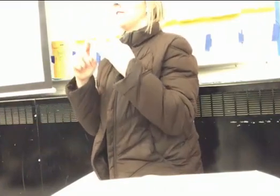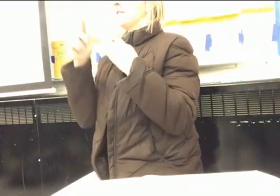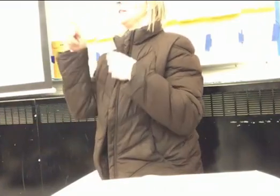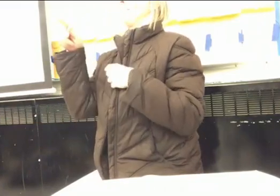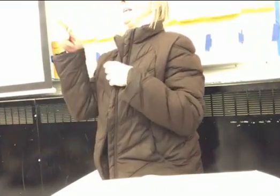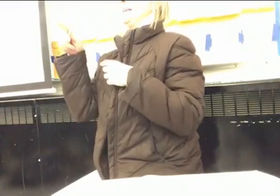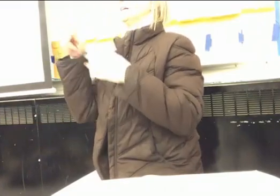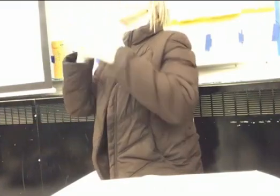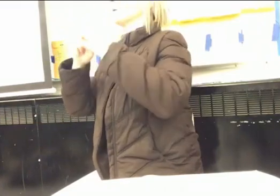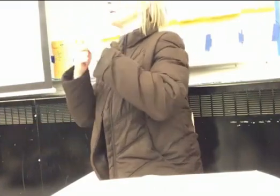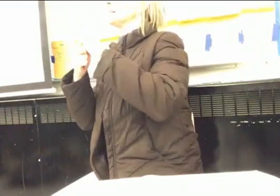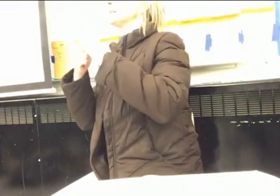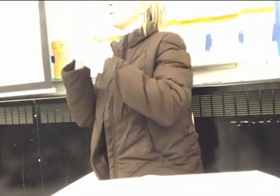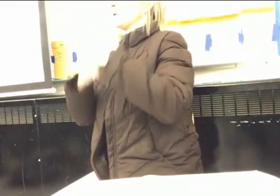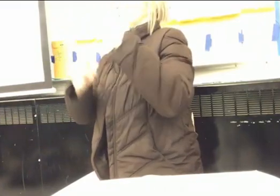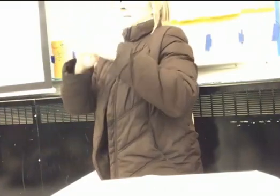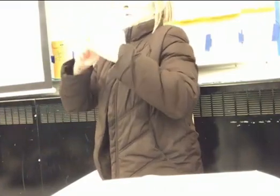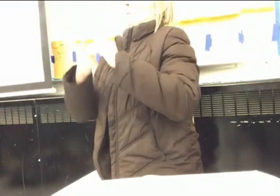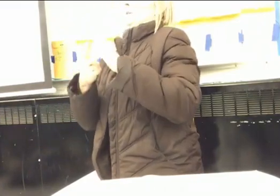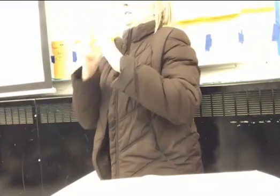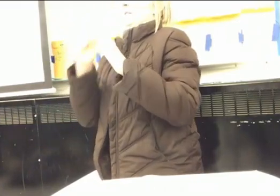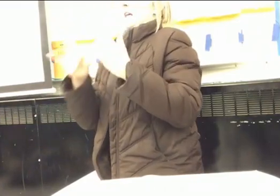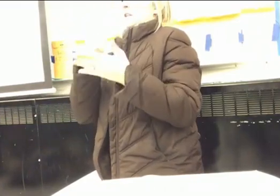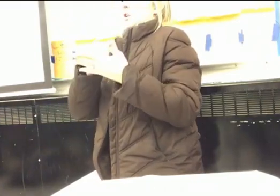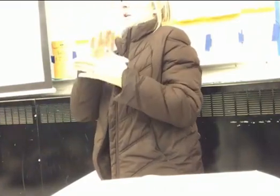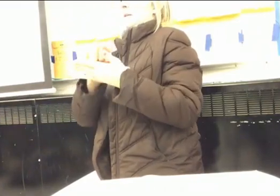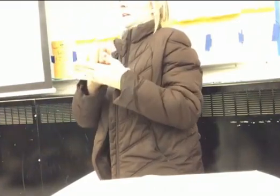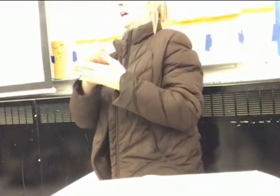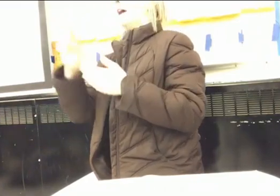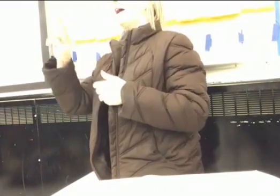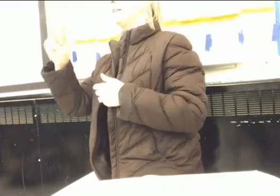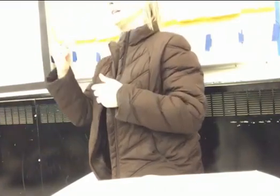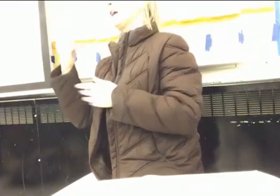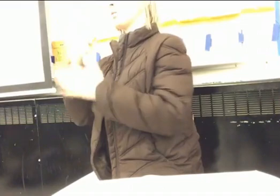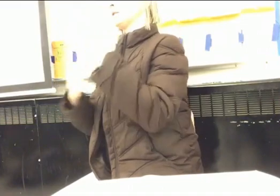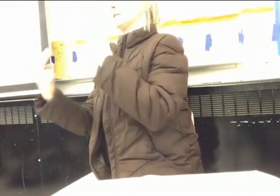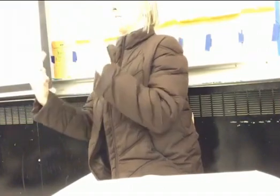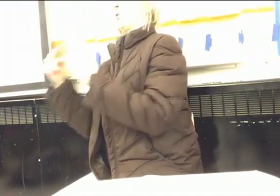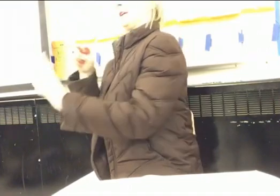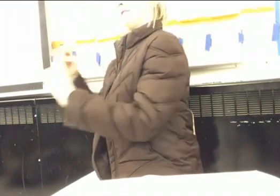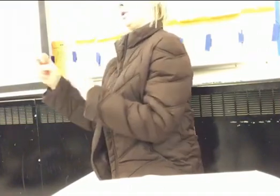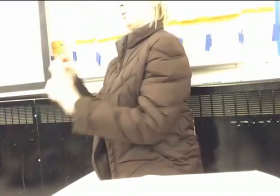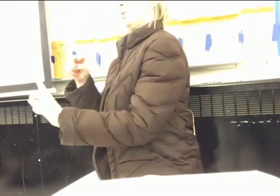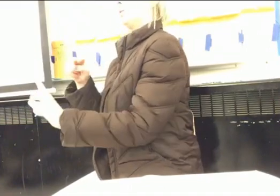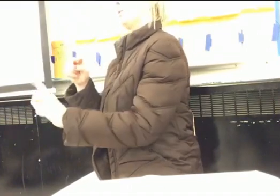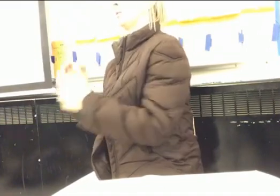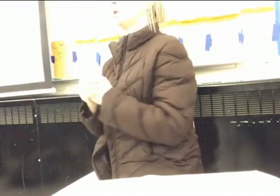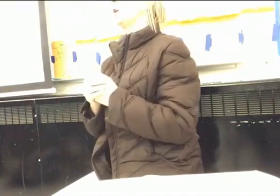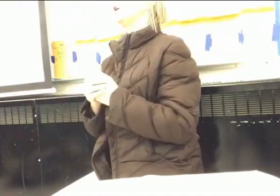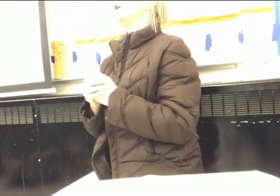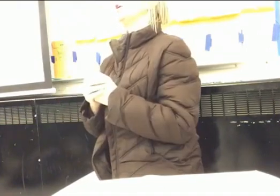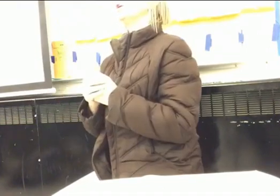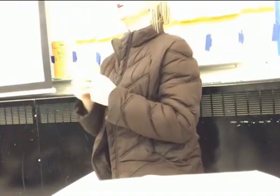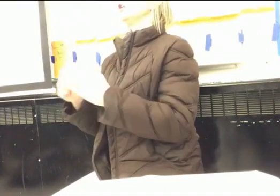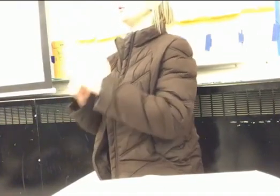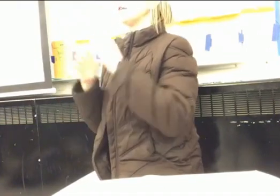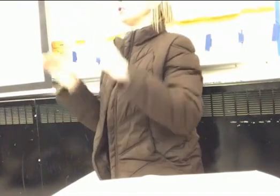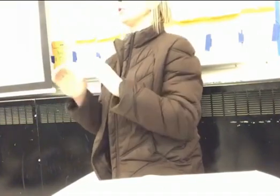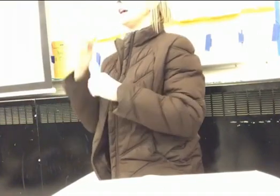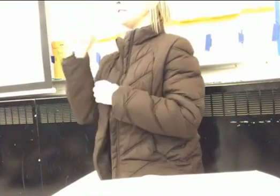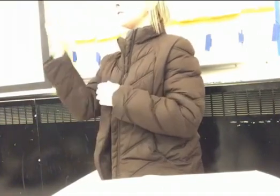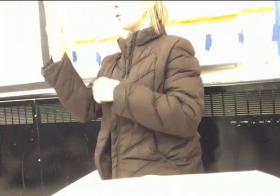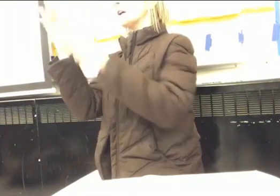be purpose. What's the purpose of this document? And what's the point of view of this document? You need to do this in a minimum of